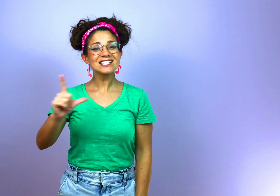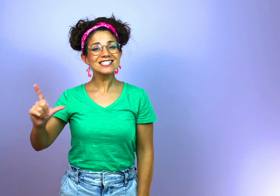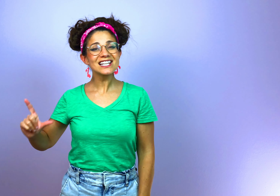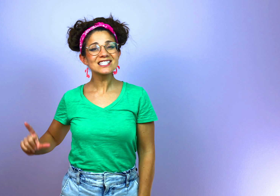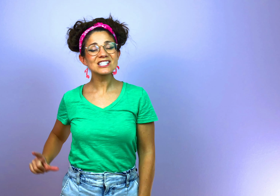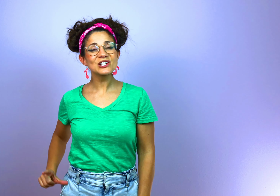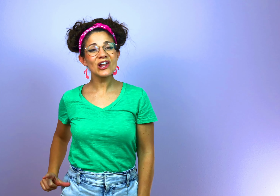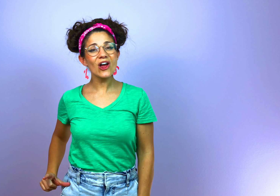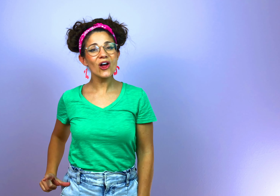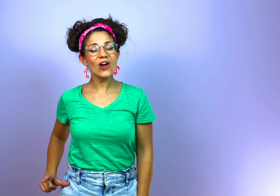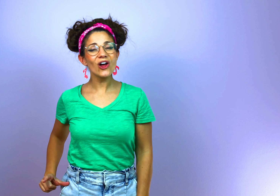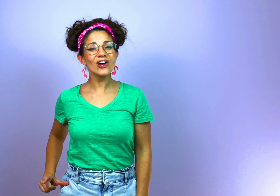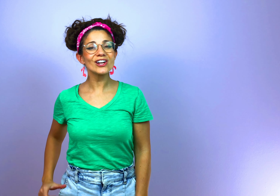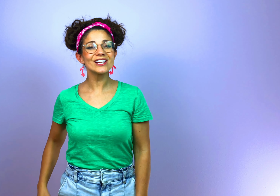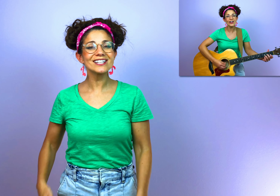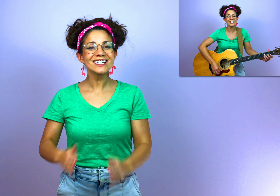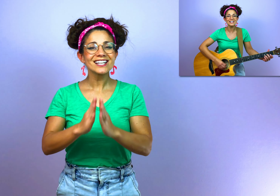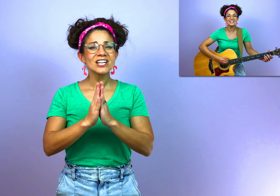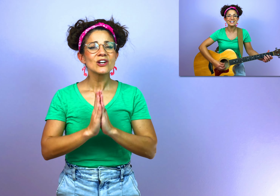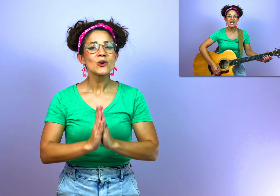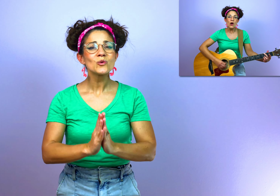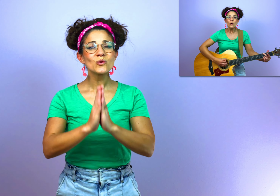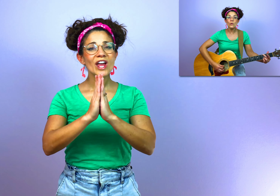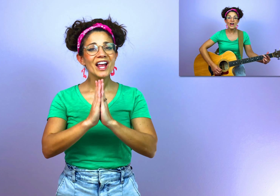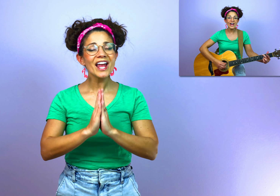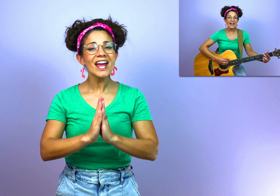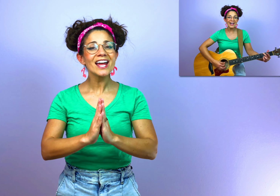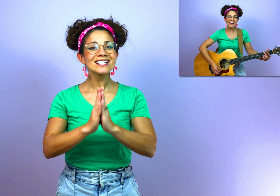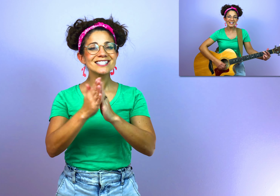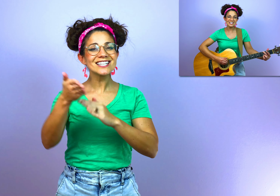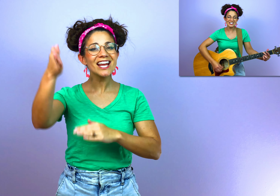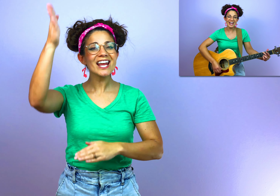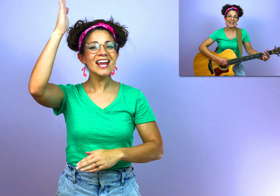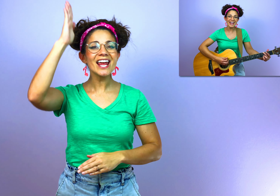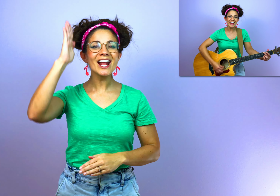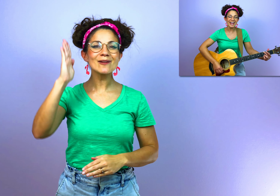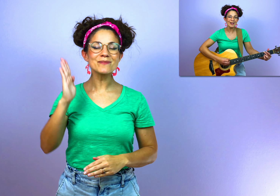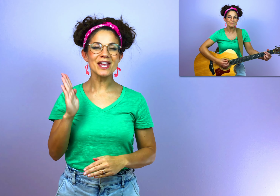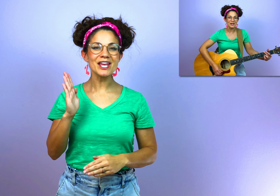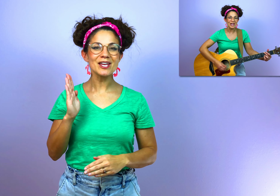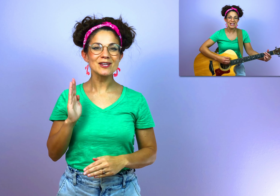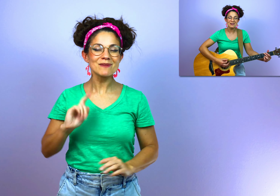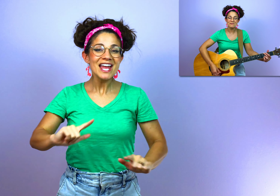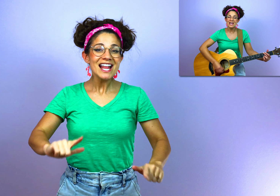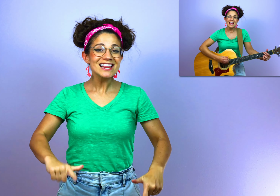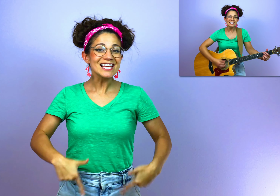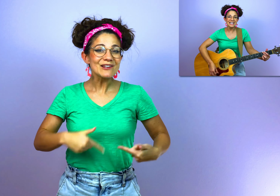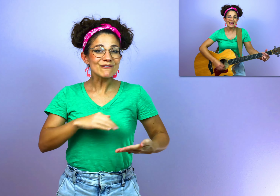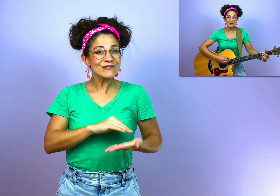is Lord Worship Him, live